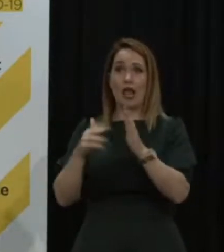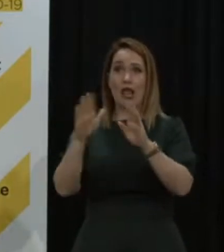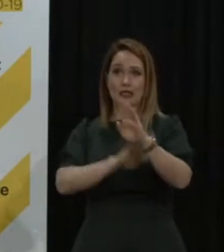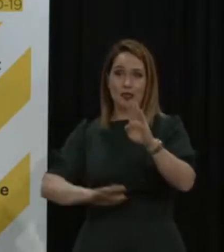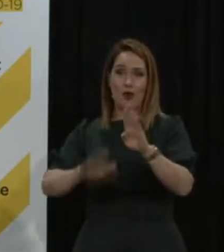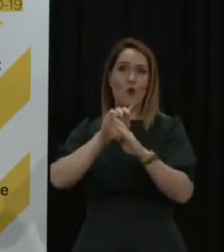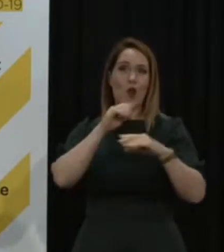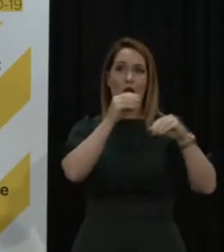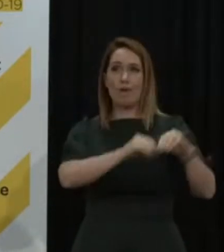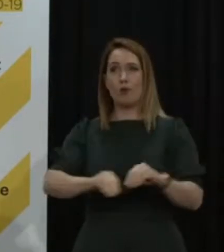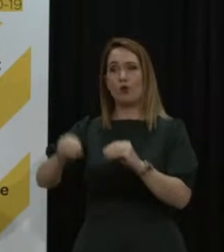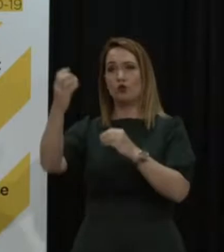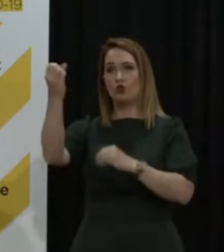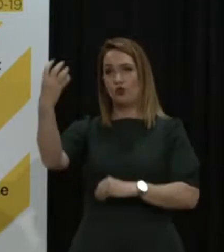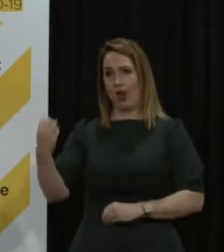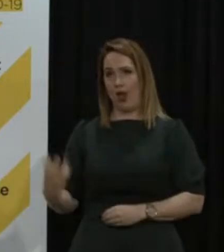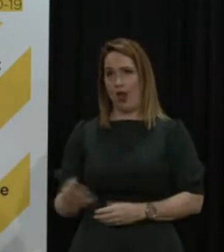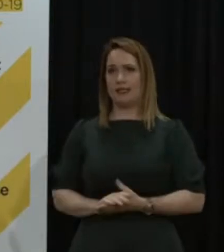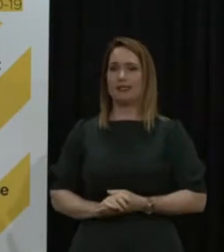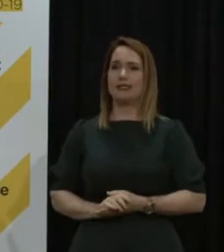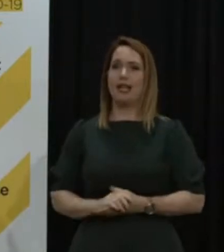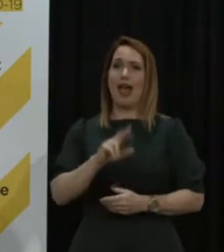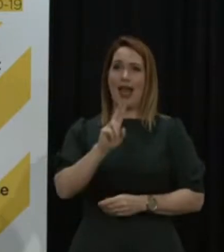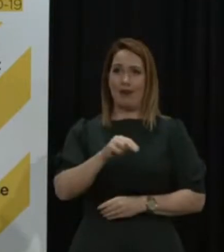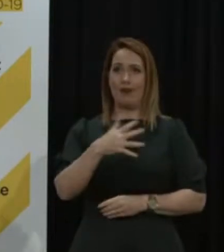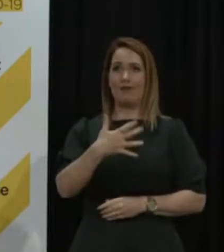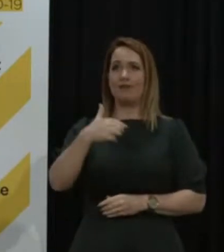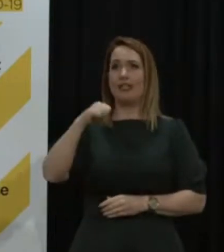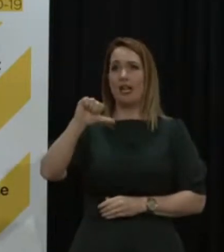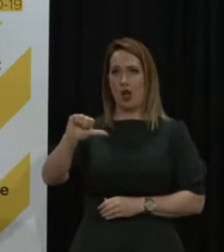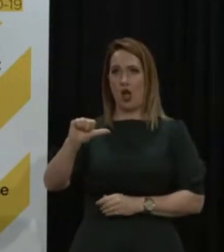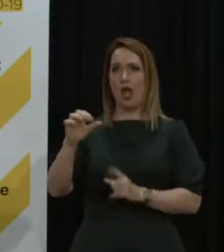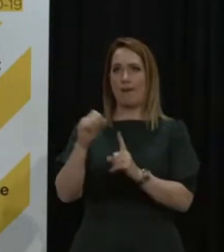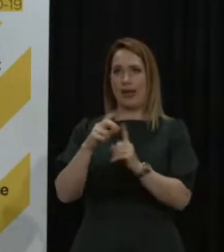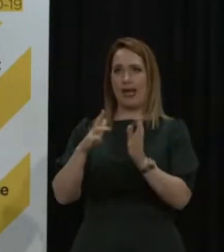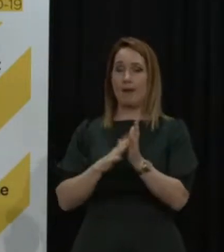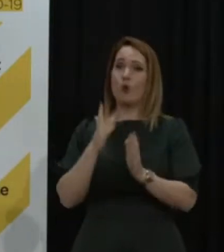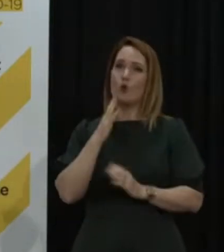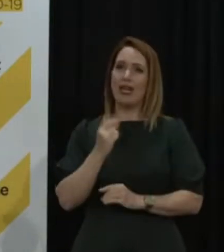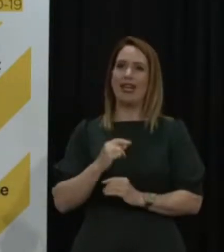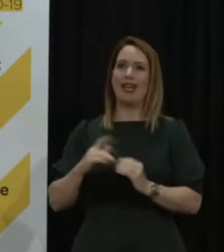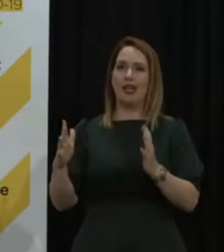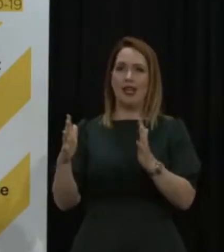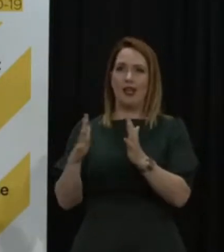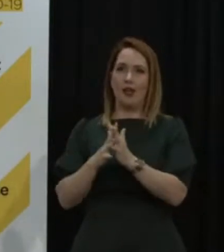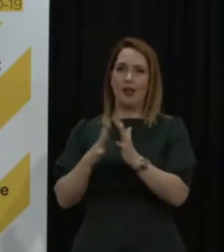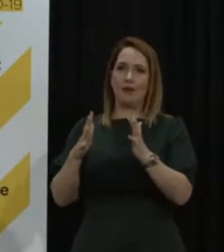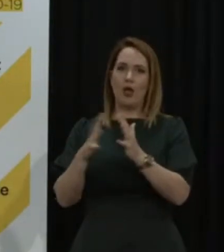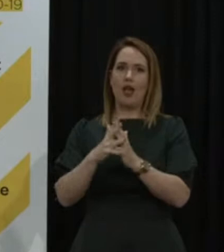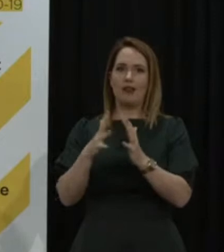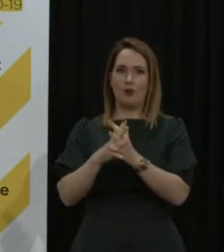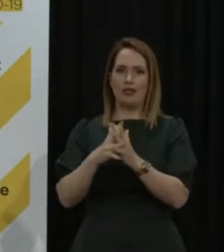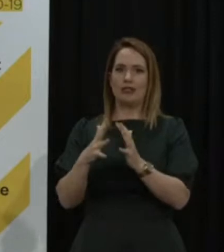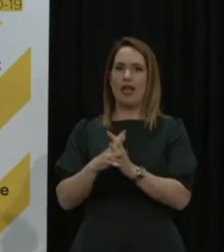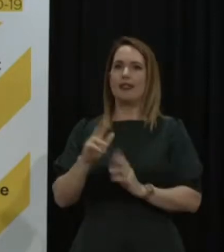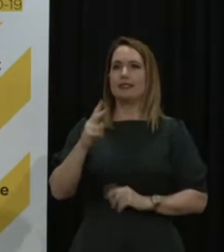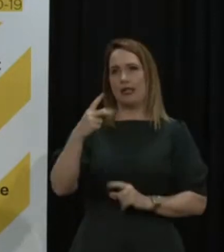light system at 11:59 p.m. on Thursday the 2nd of December, making Friday the